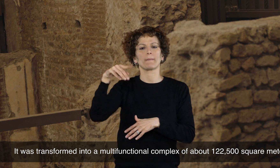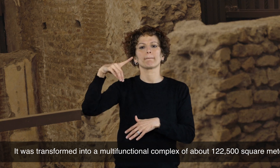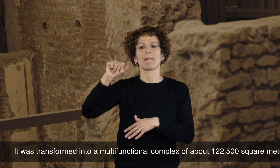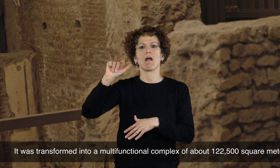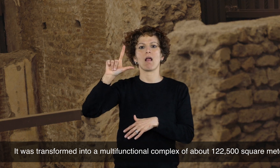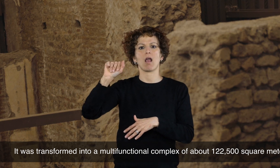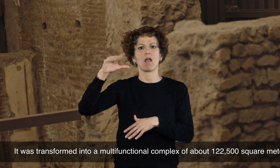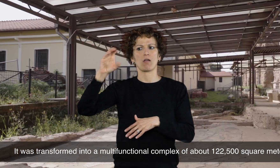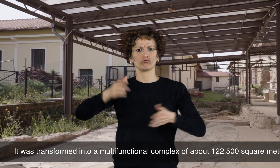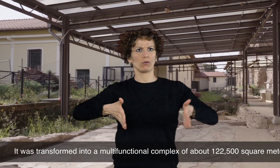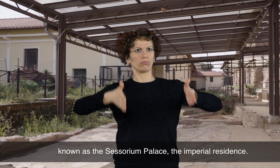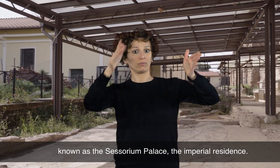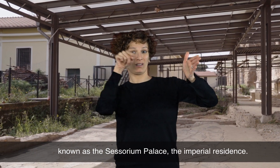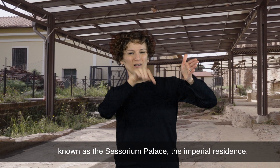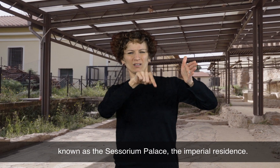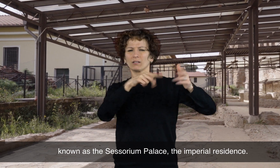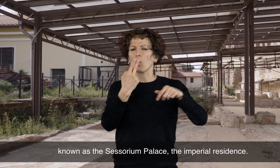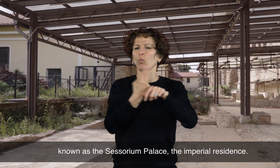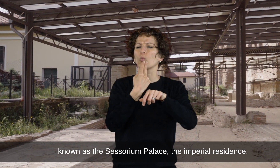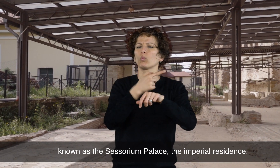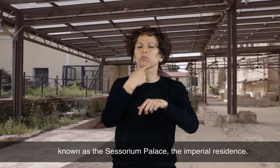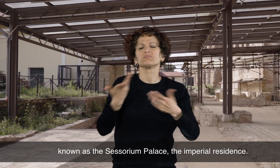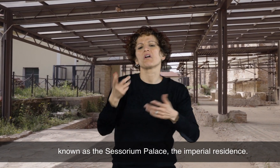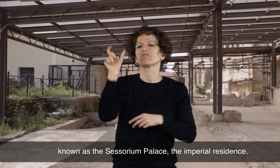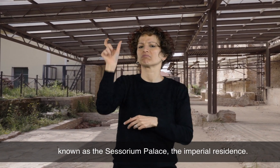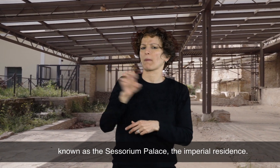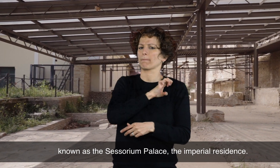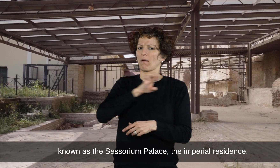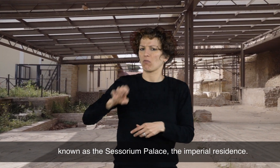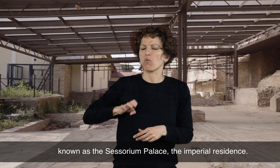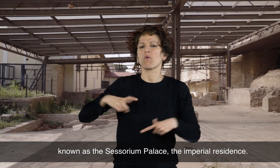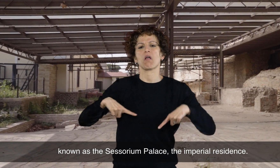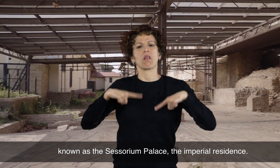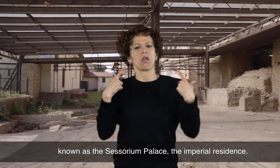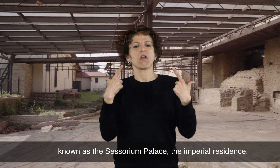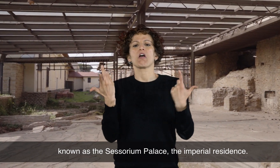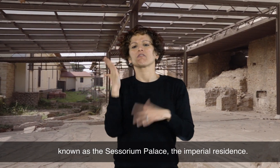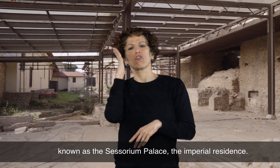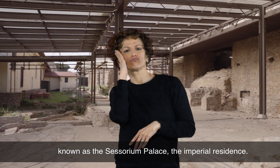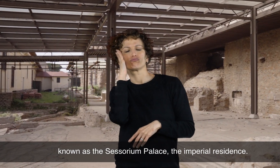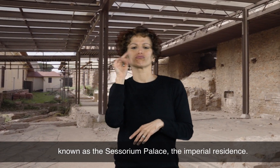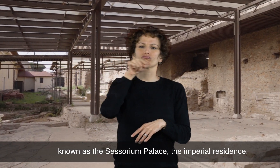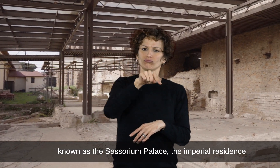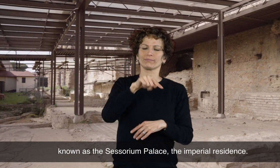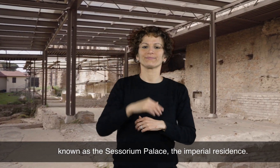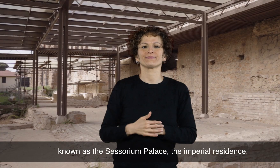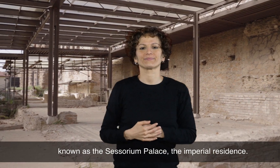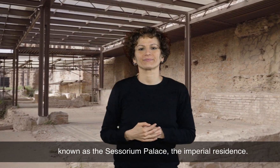122,500 square meters, known as the Caesareum Palace, the Imperial residence.